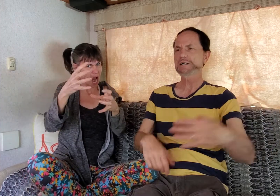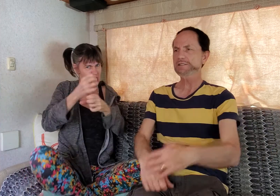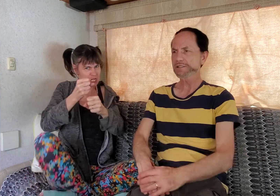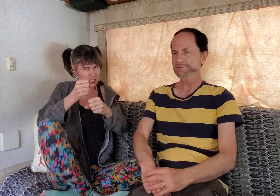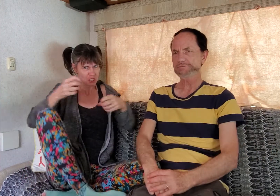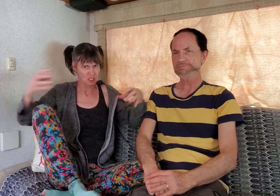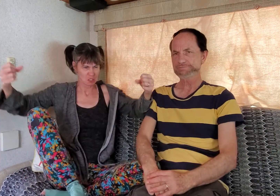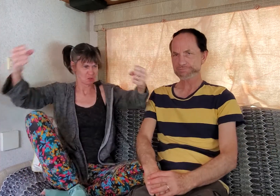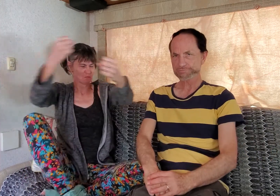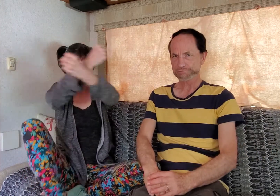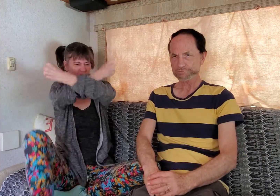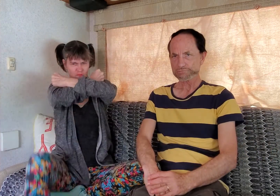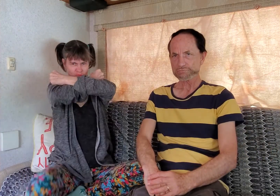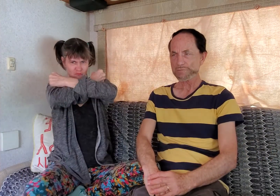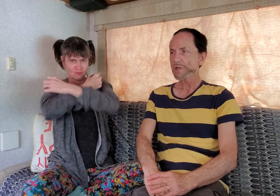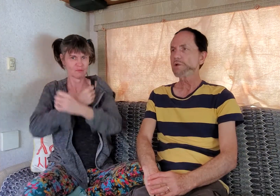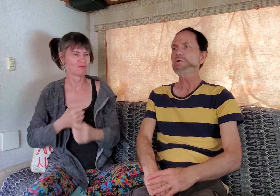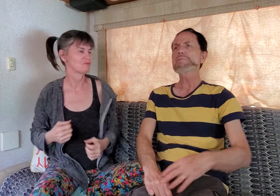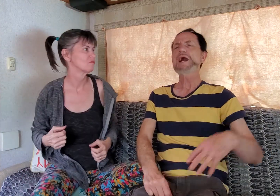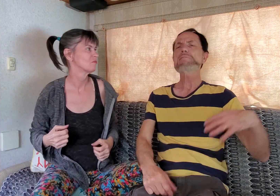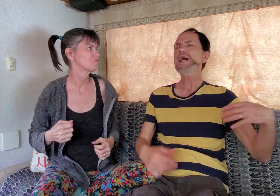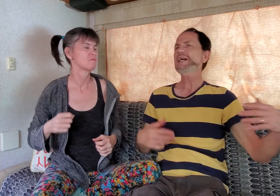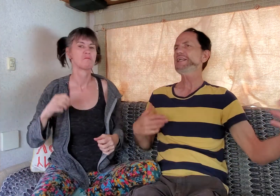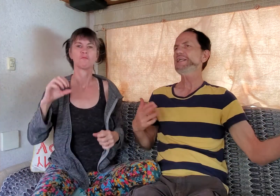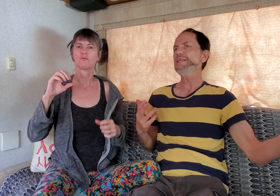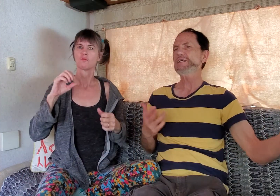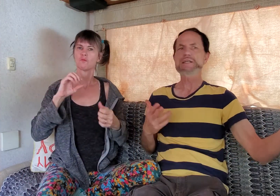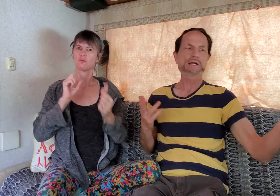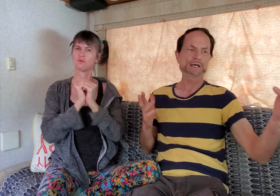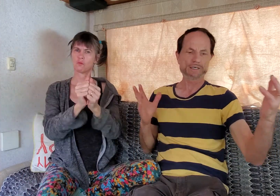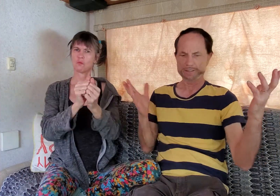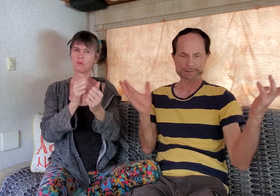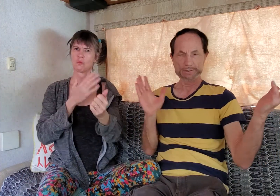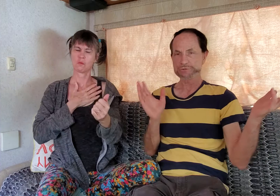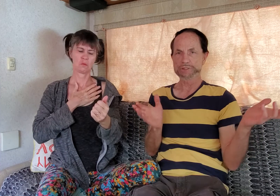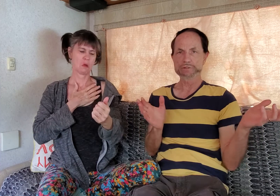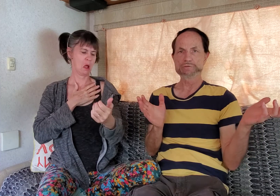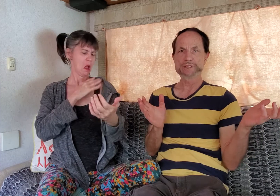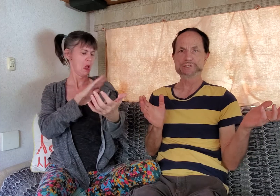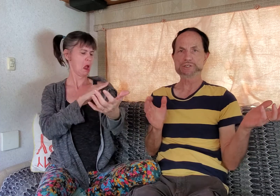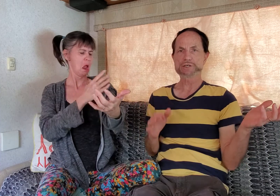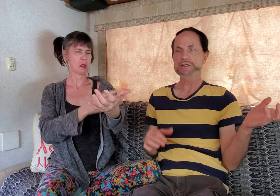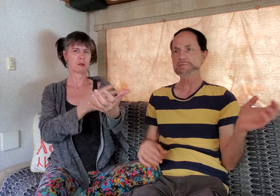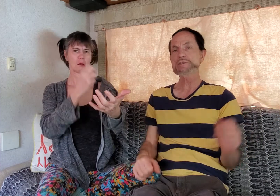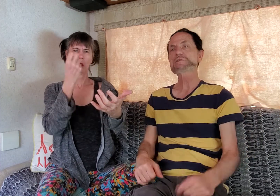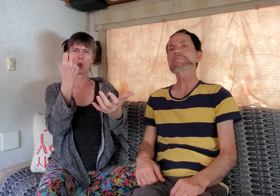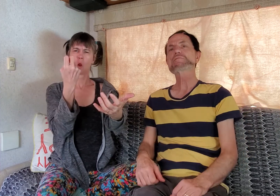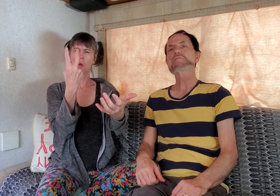hug with my mighty 12-inch arms.